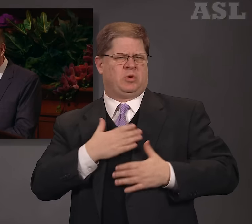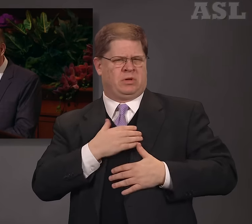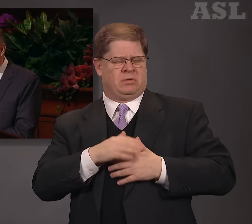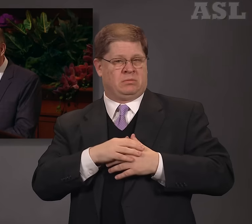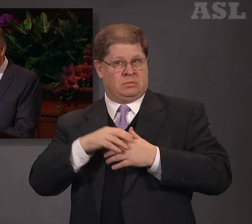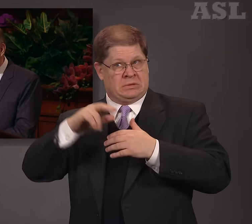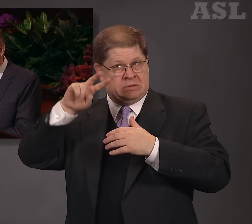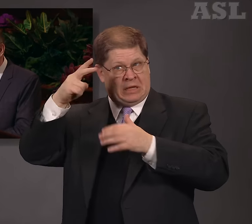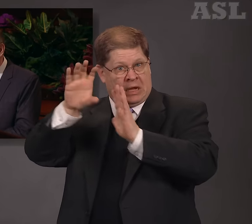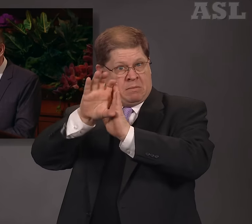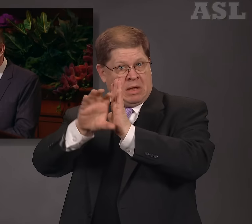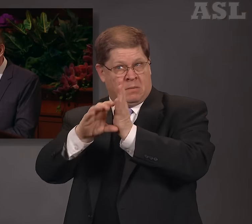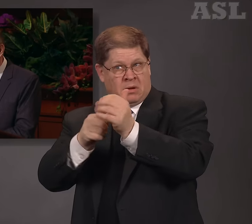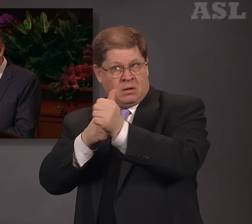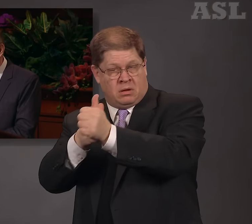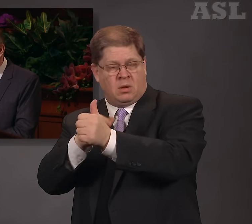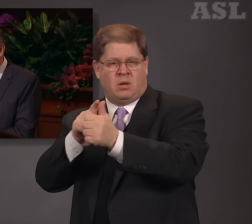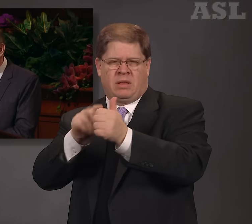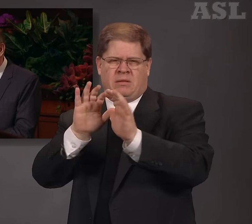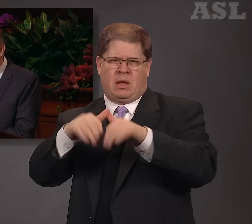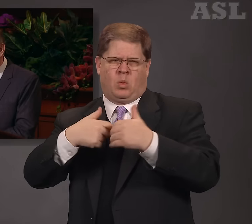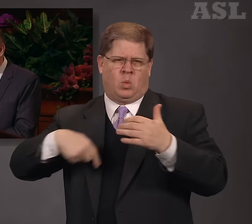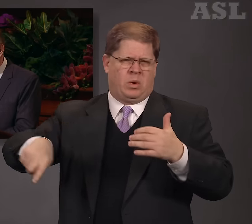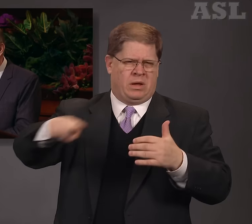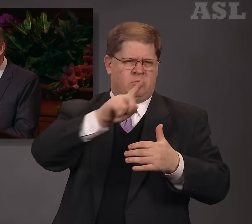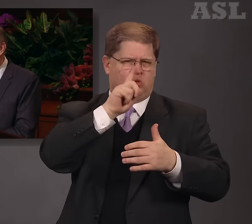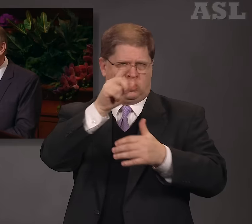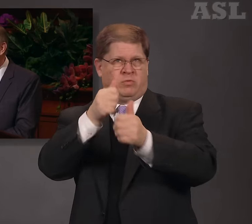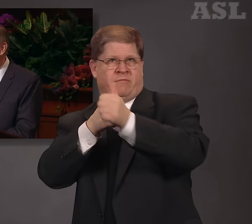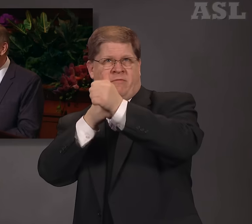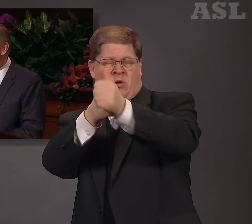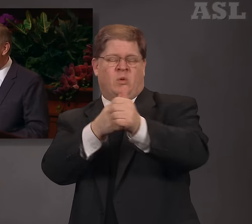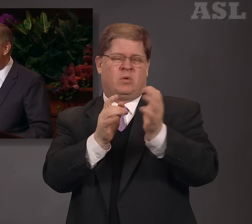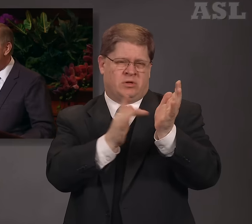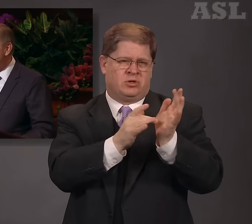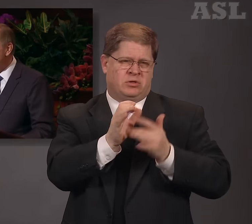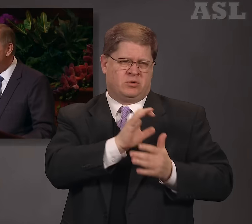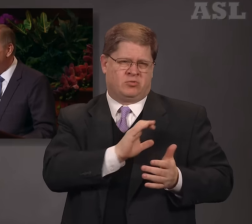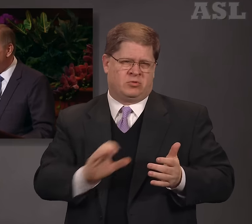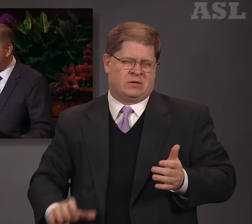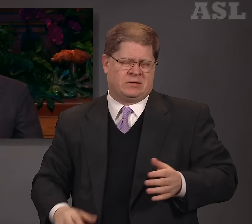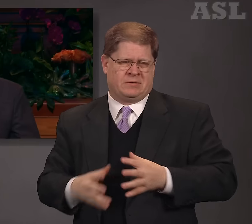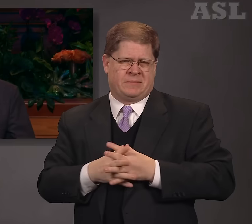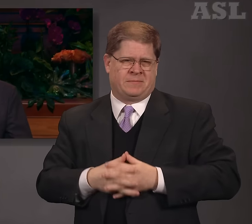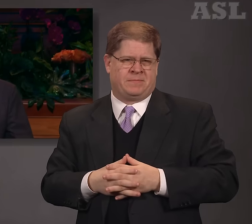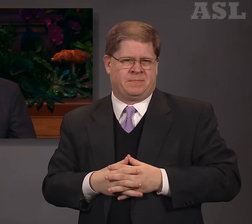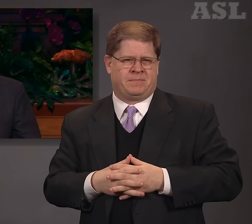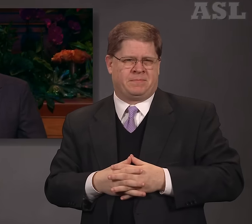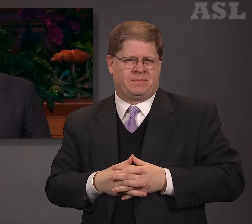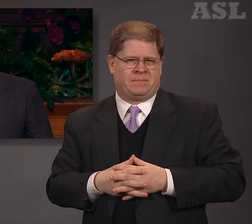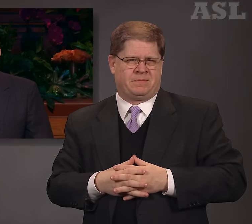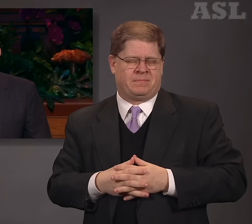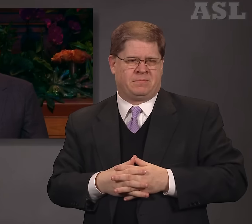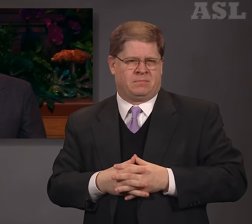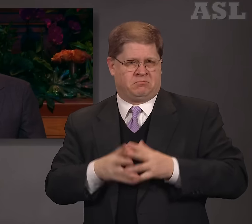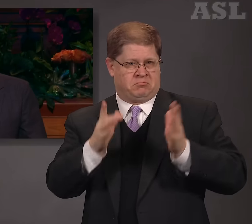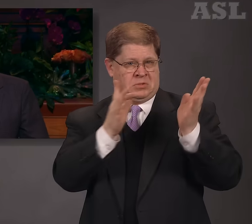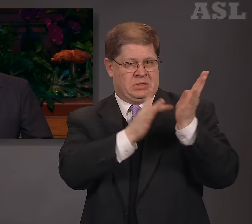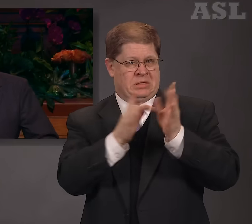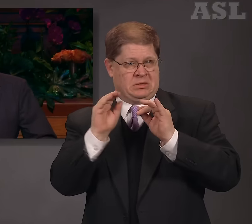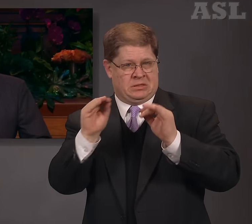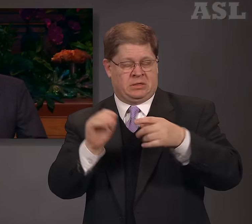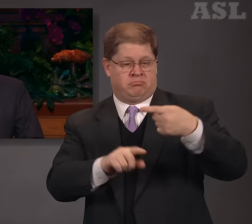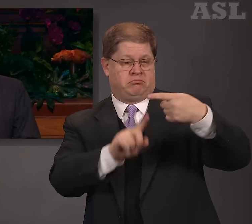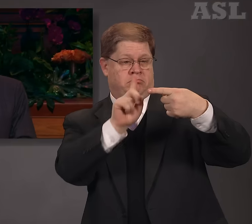second commandment is the key to becoming a true disciple of Jesus Christ. Jesus